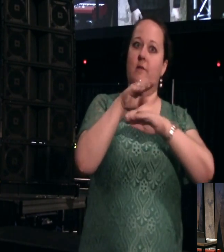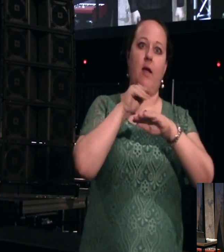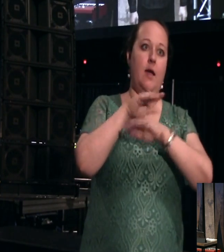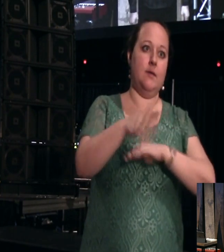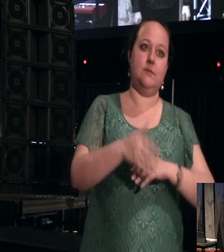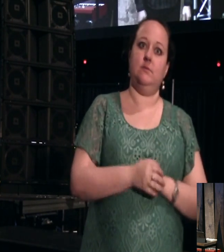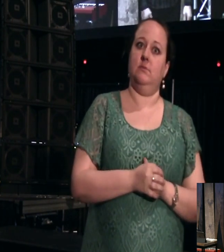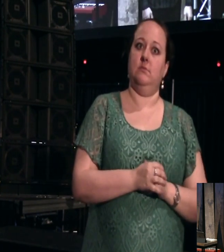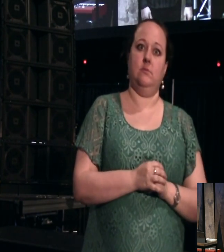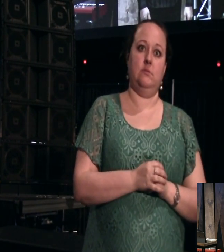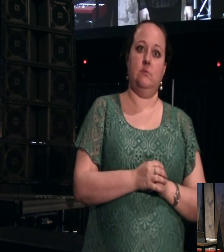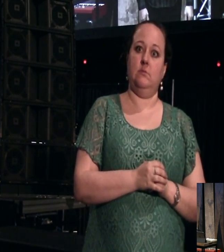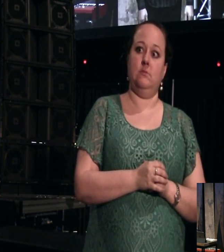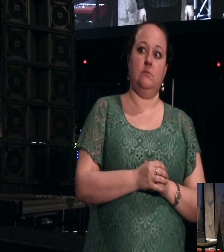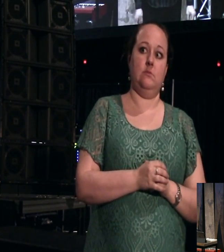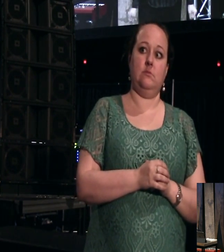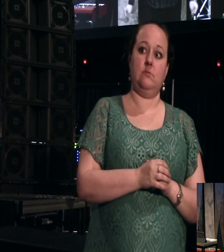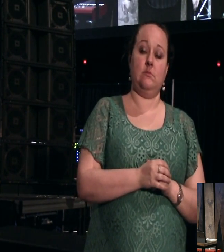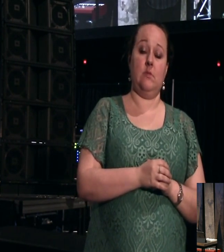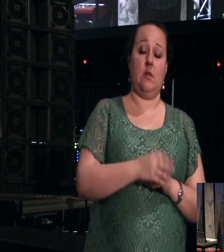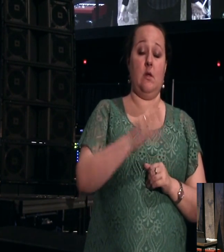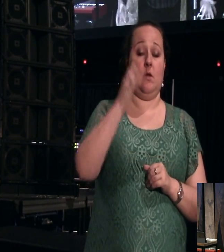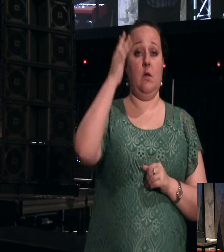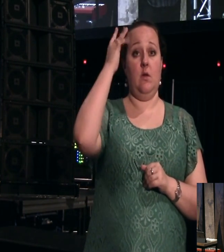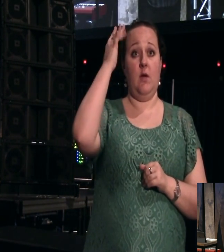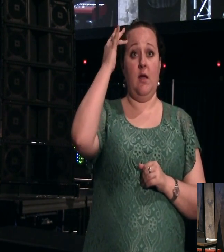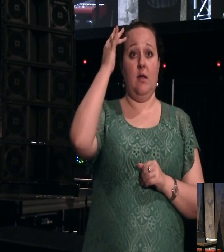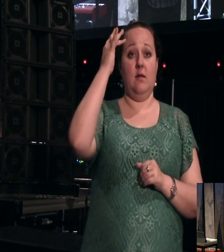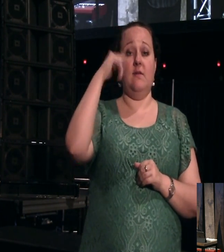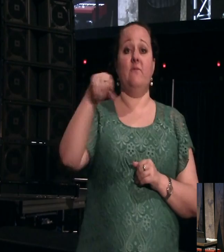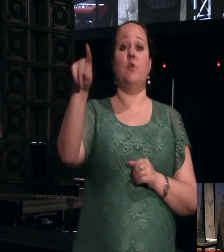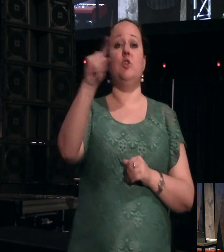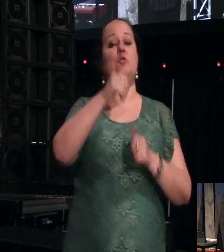You might have seriously done them wrong.